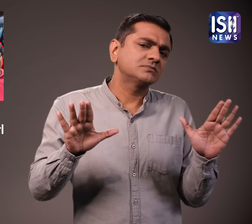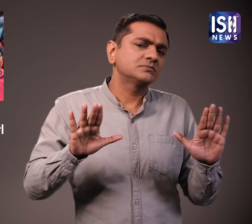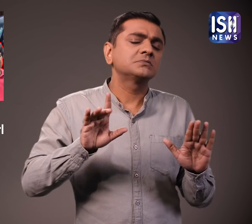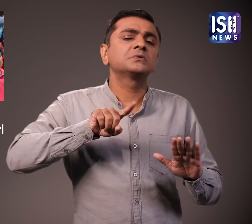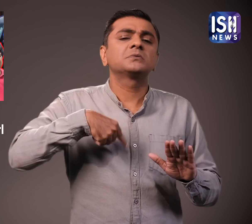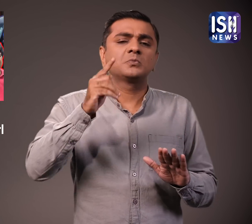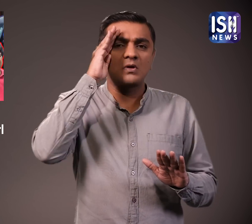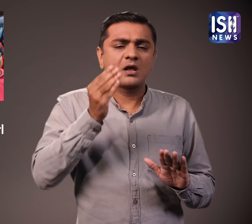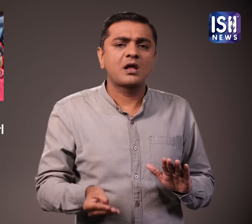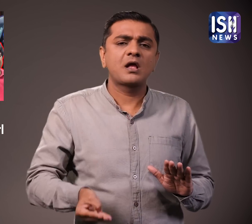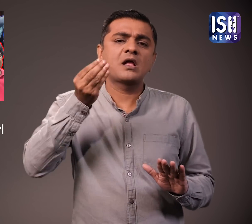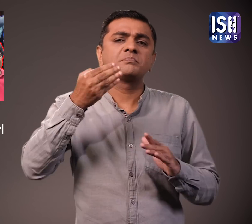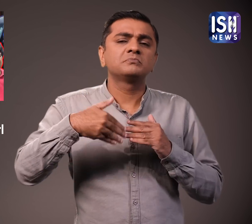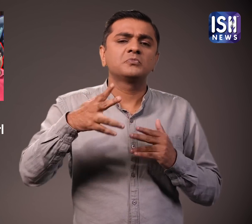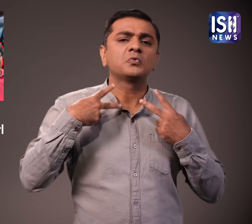Updates are awaited as the trial begins.